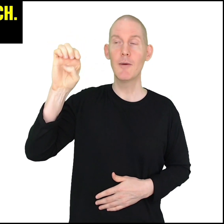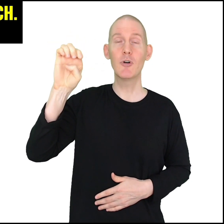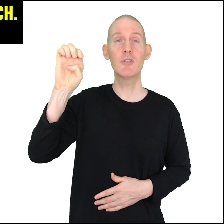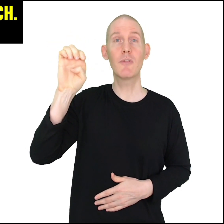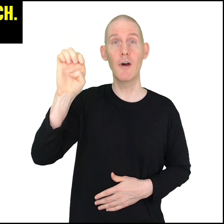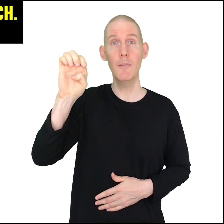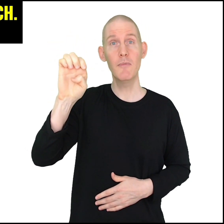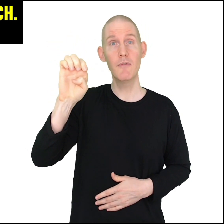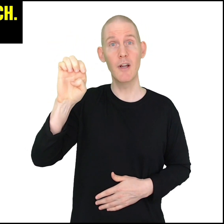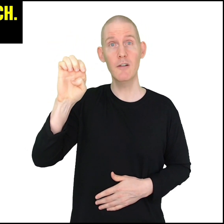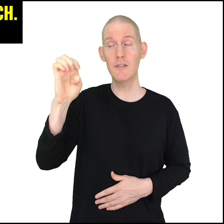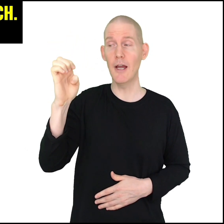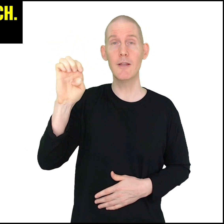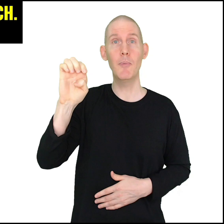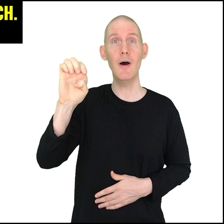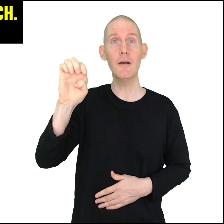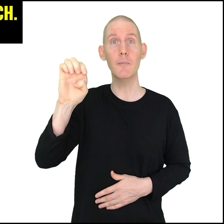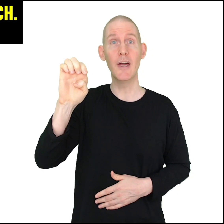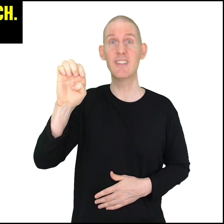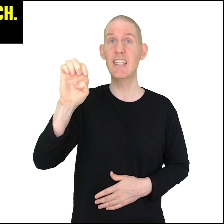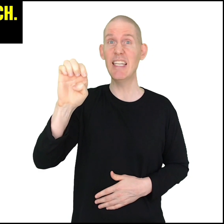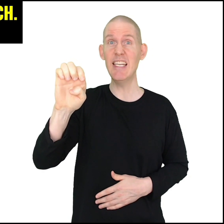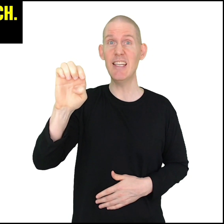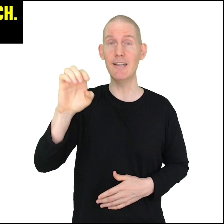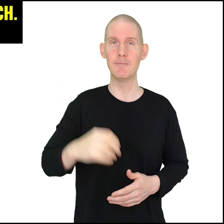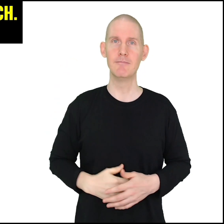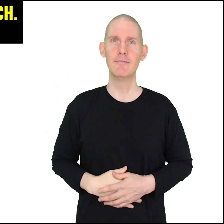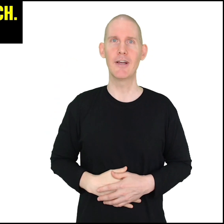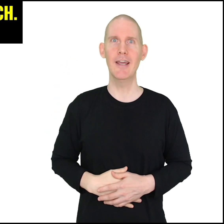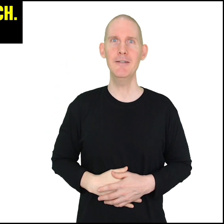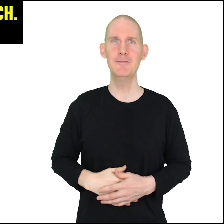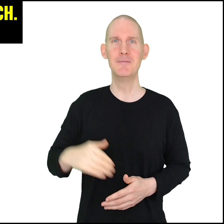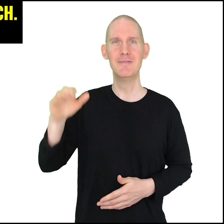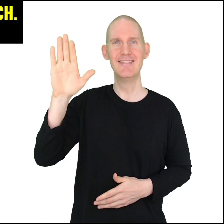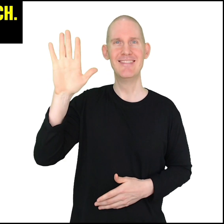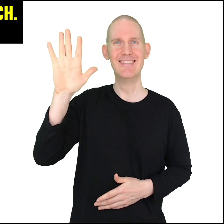your thumb there at the bottom. That's an E. Again,